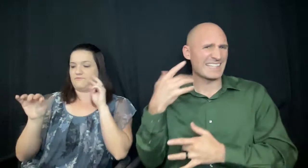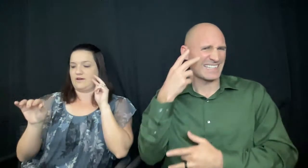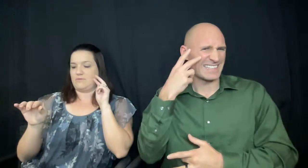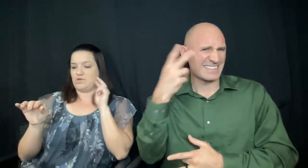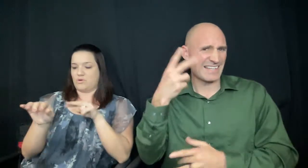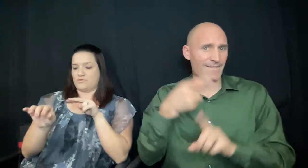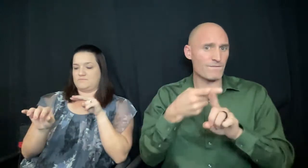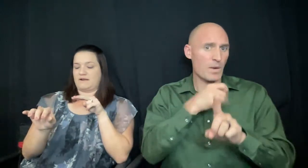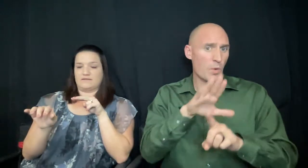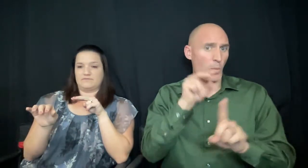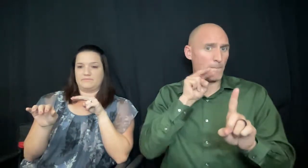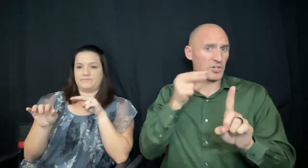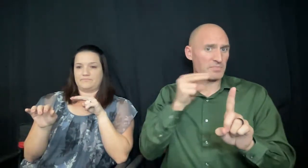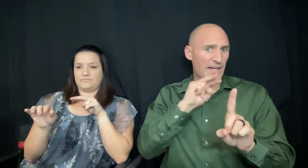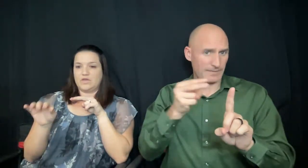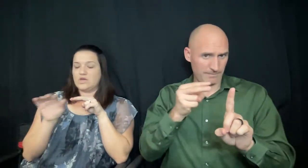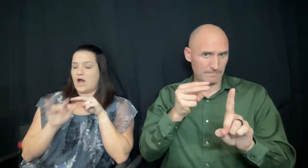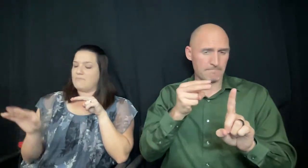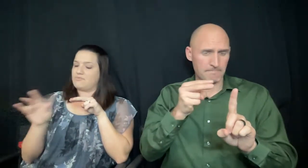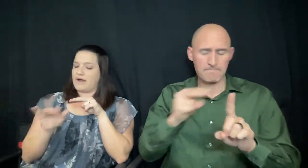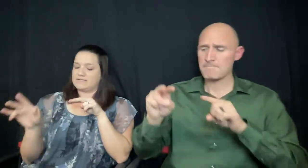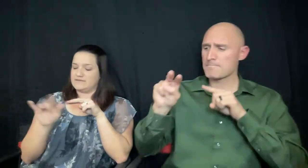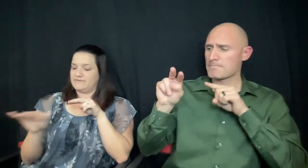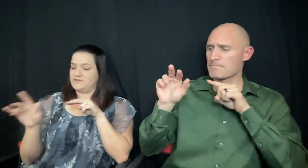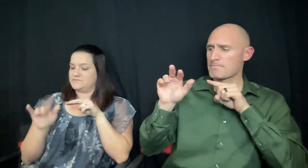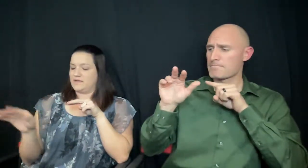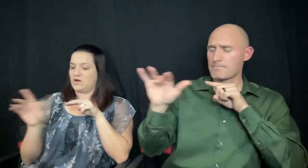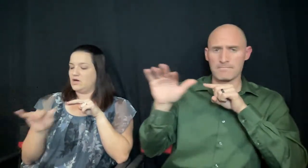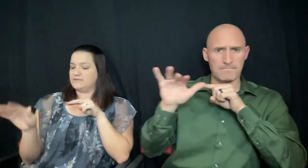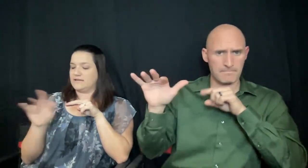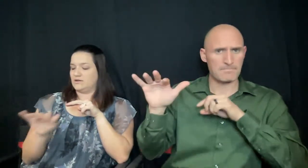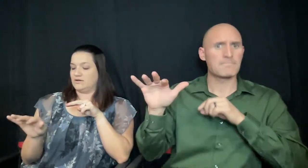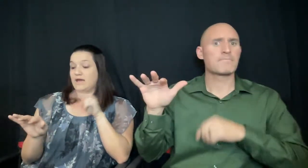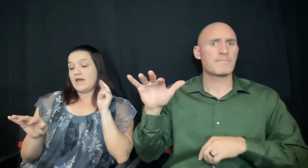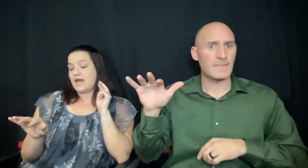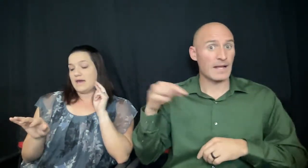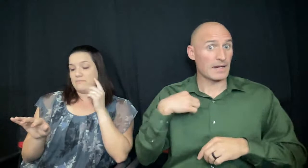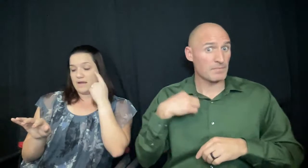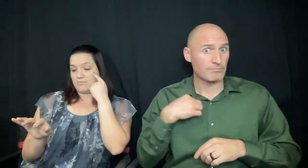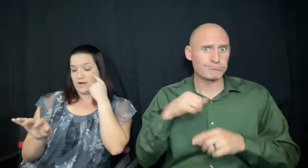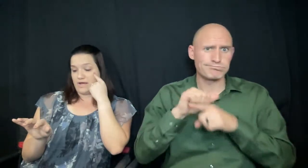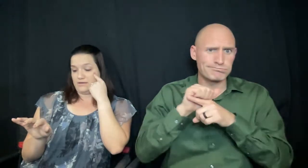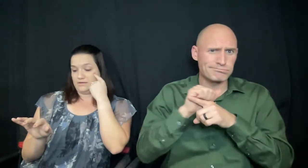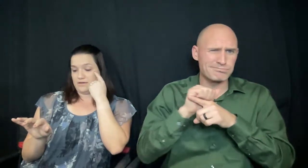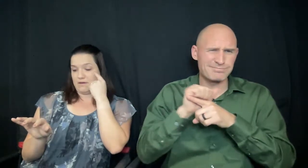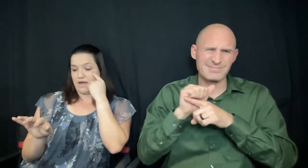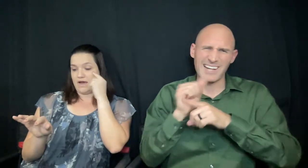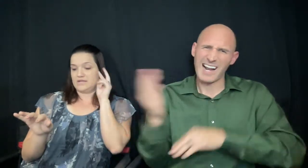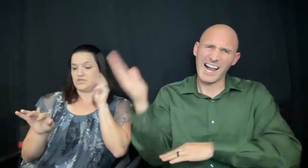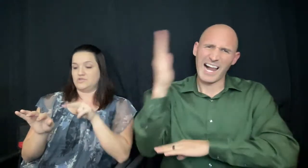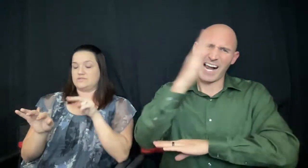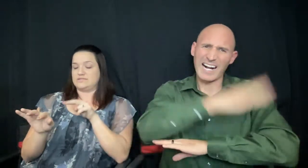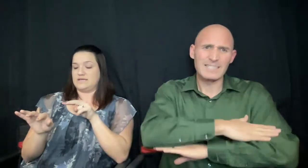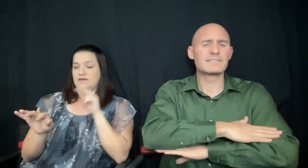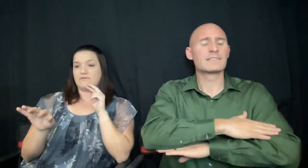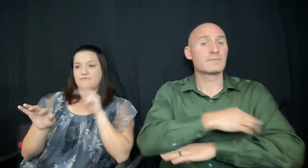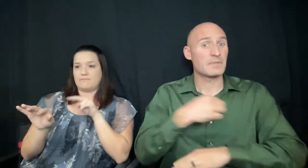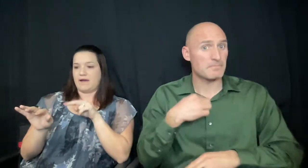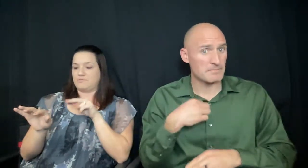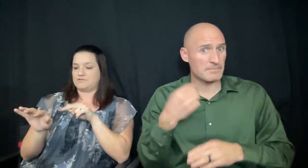from your perspective. I'm practicing finger spelling all day long, and my brain and my eyes are used to seeing it from my